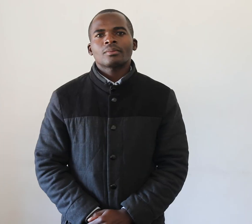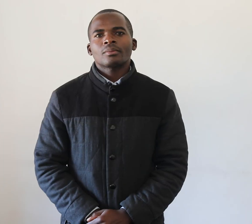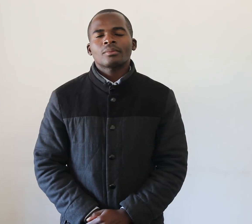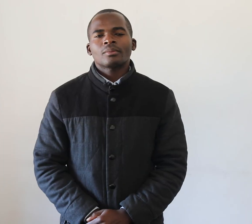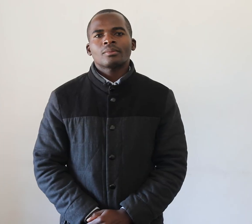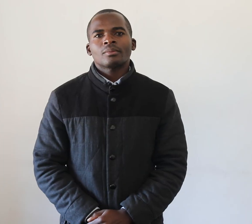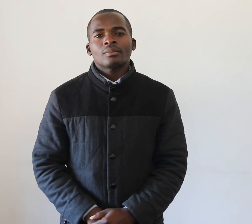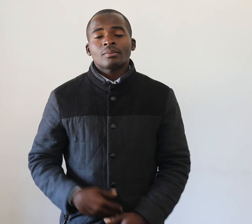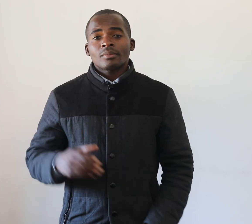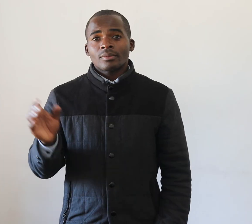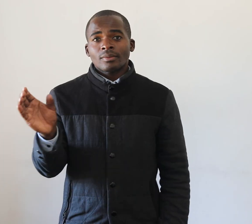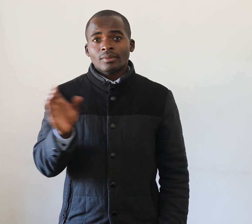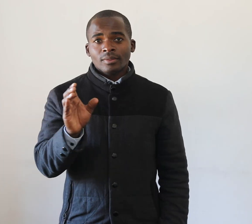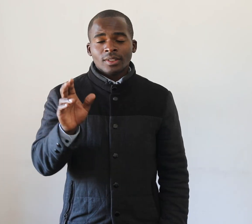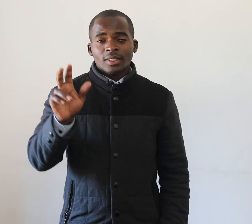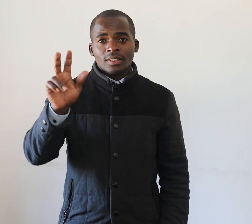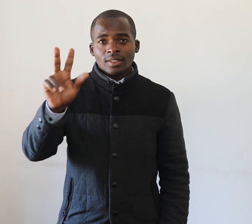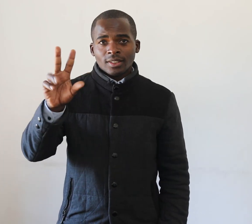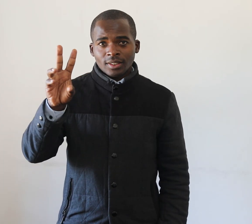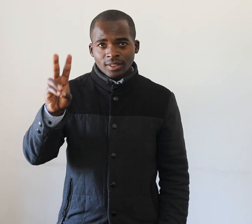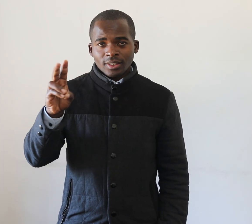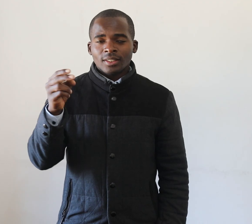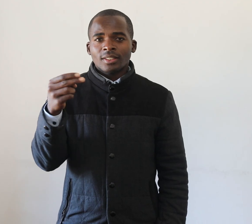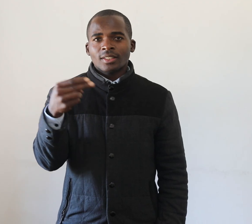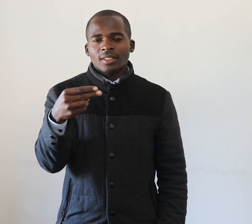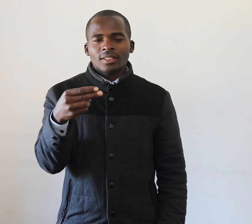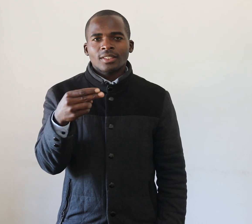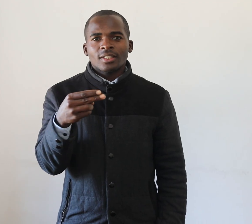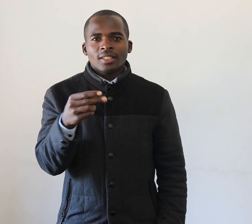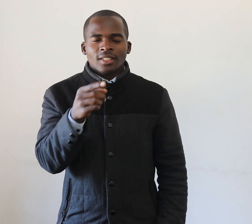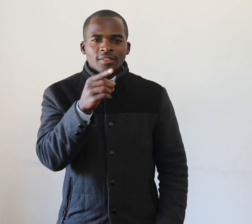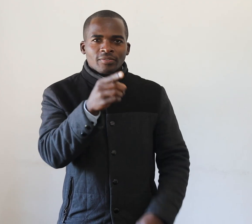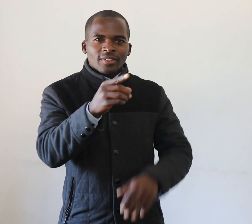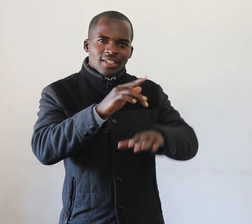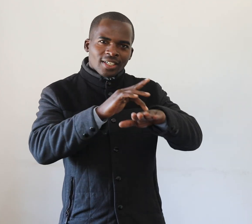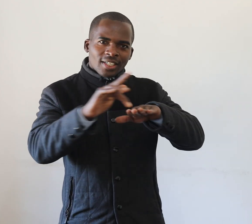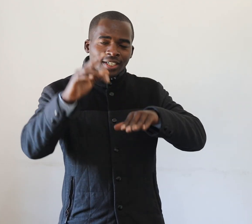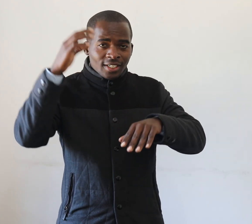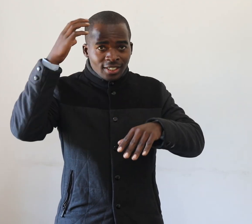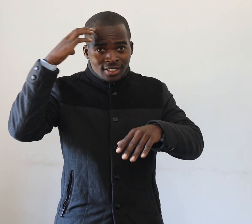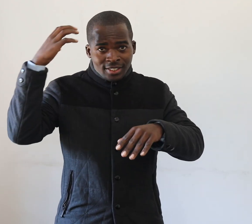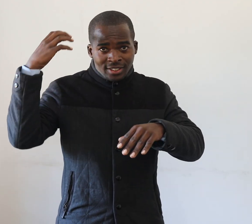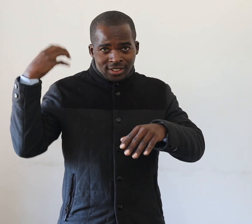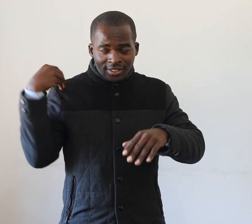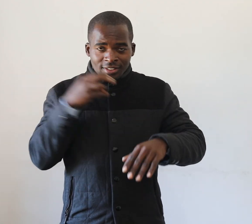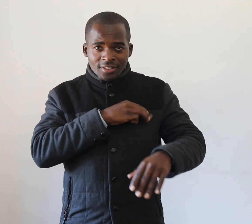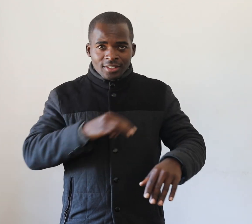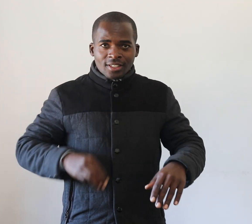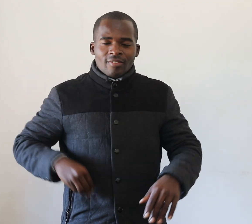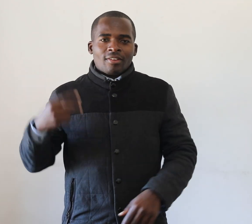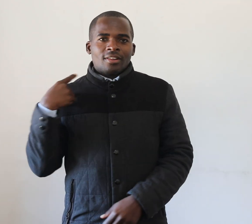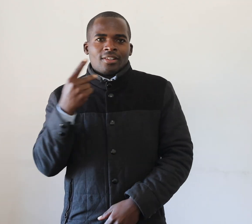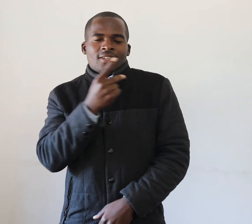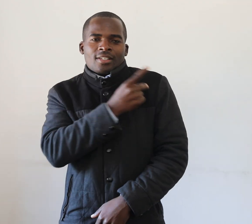Section 36H. Vacancy in office of Member of Parliament under